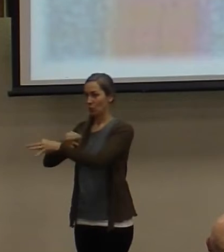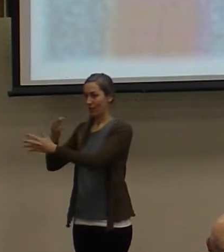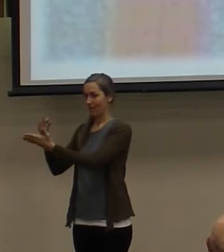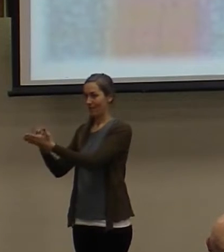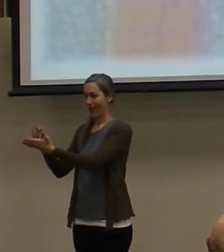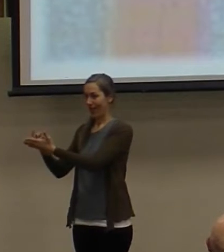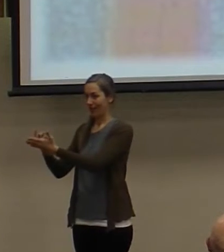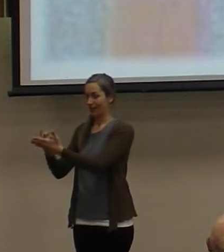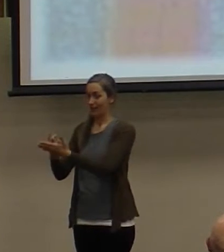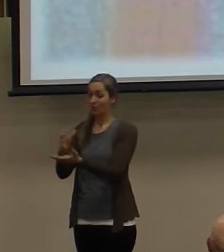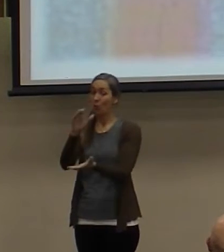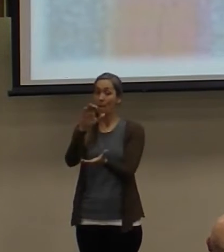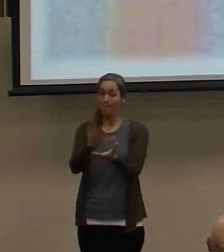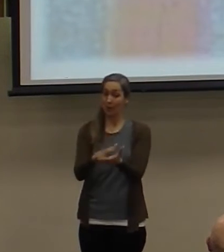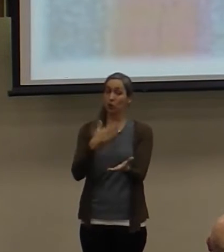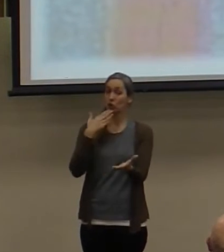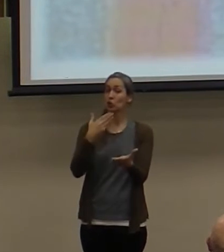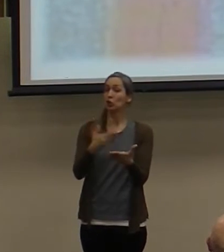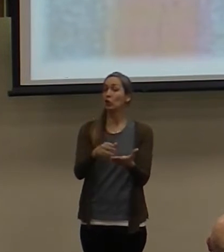but it has never been easy.